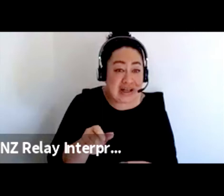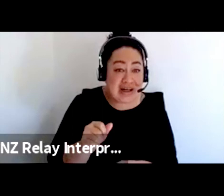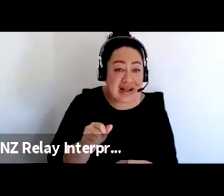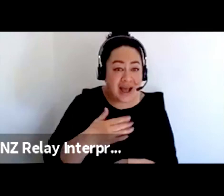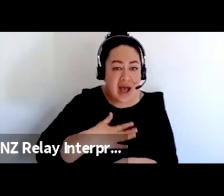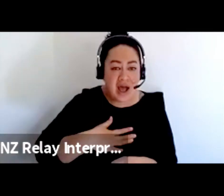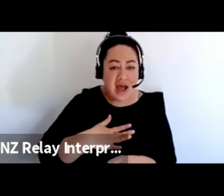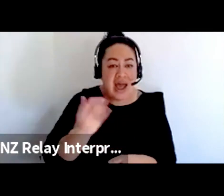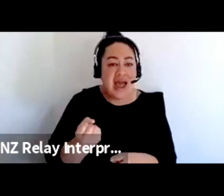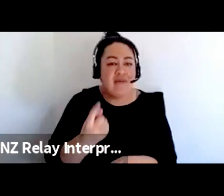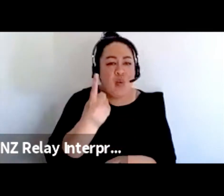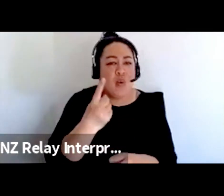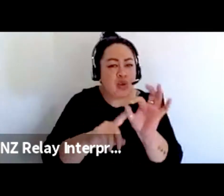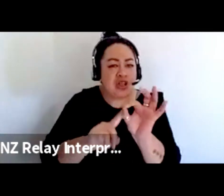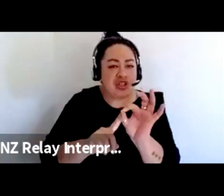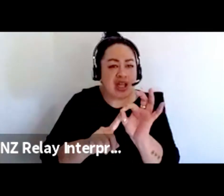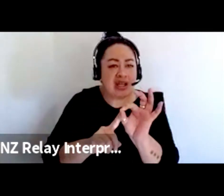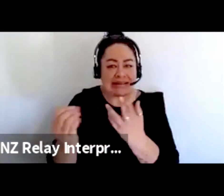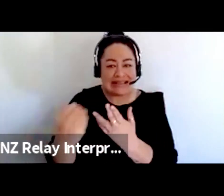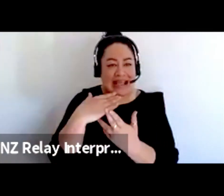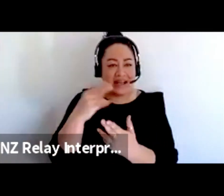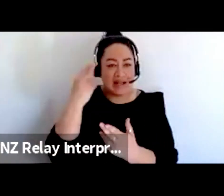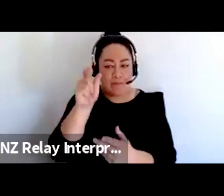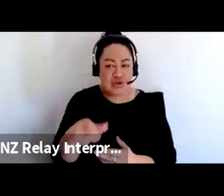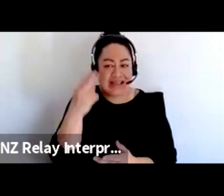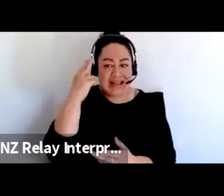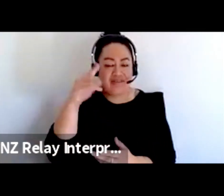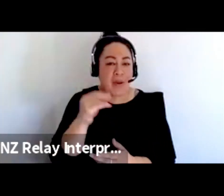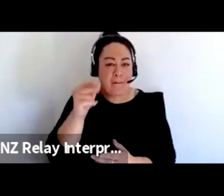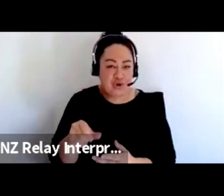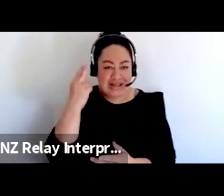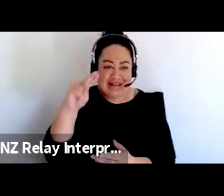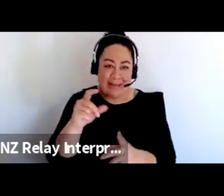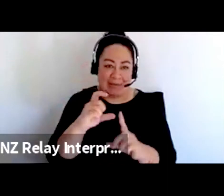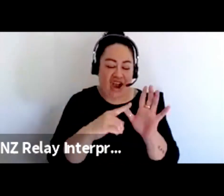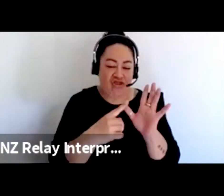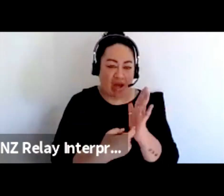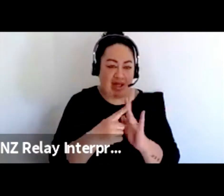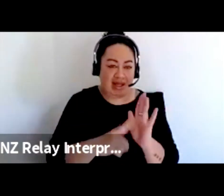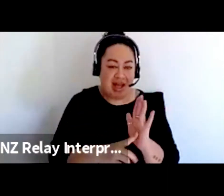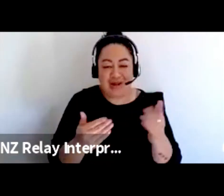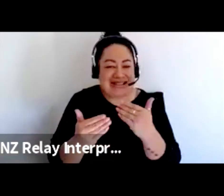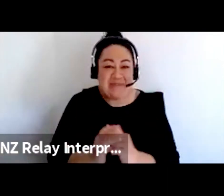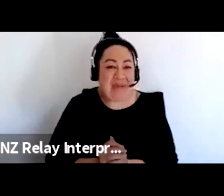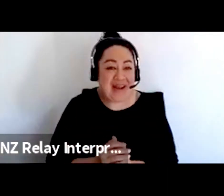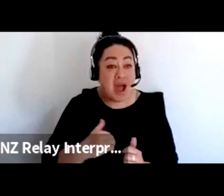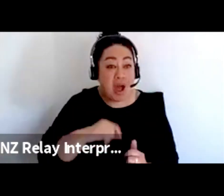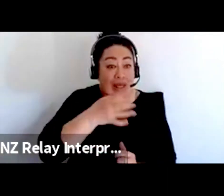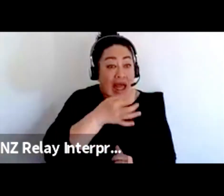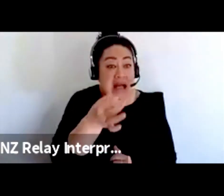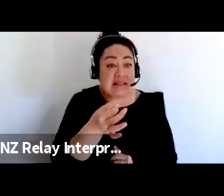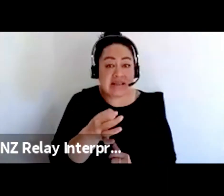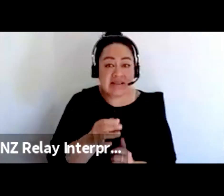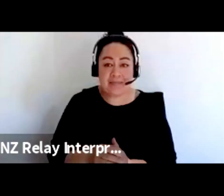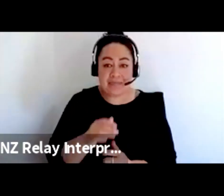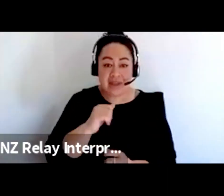question came in from someone named Carol. So I'll ask this one. How safe is my mahi